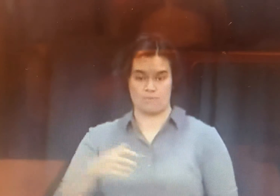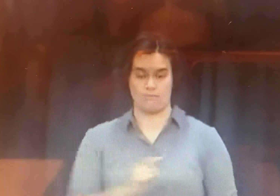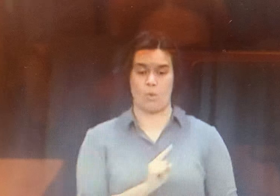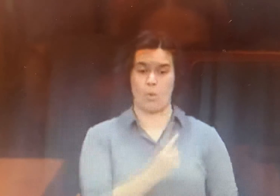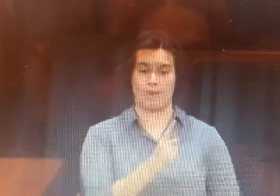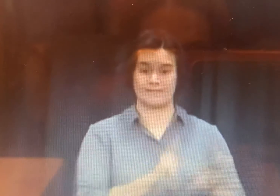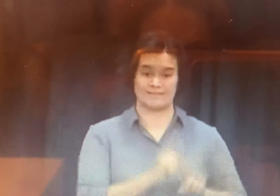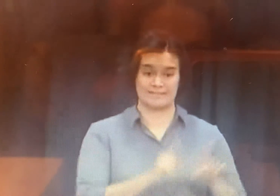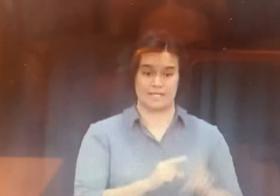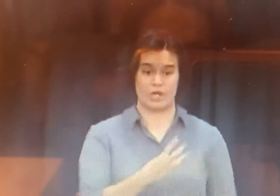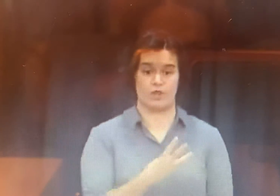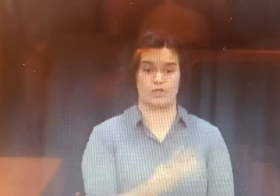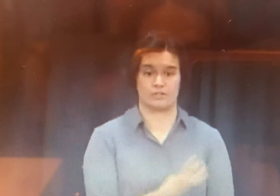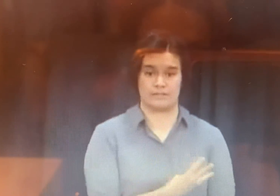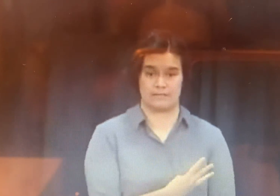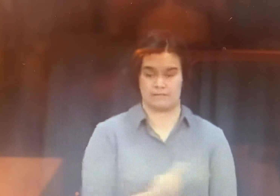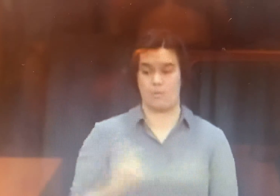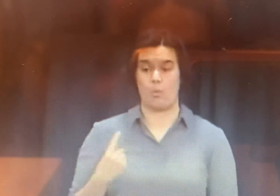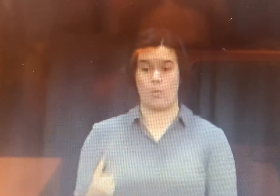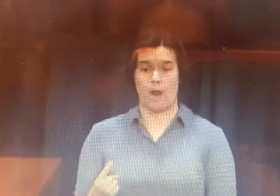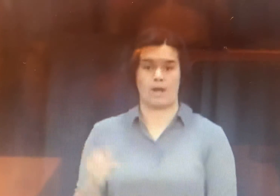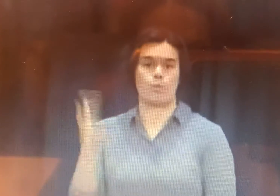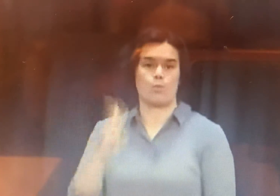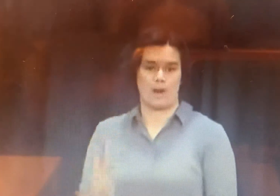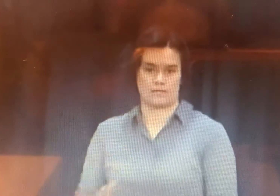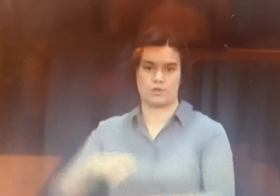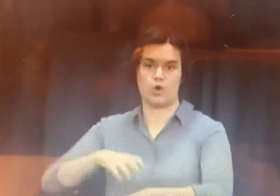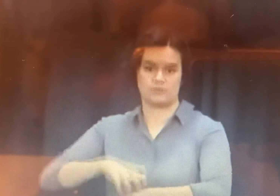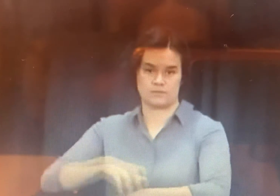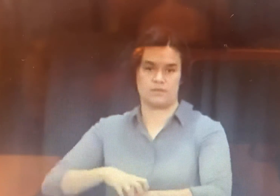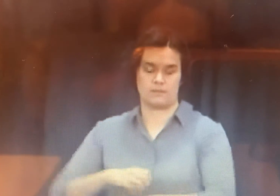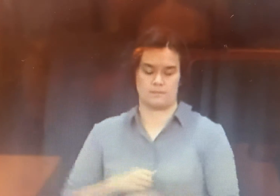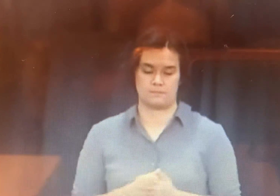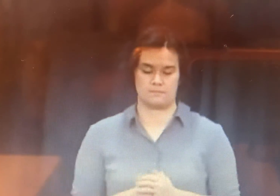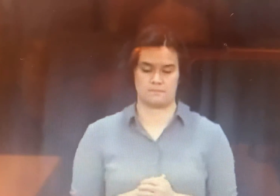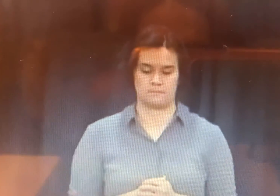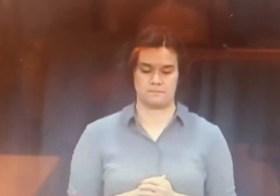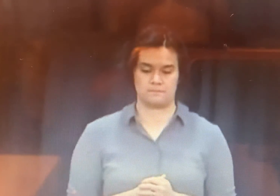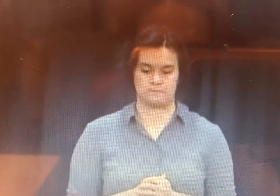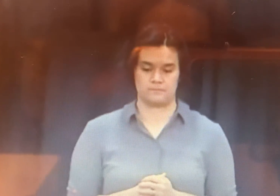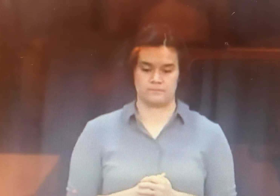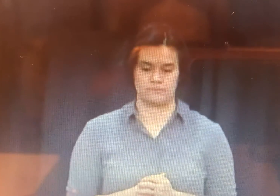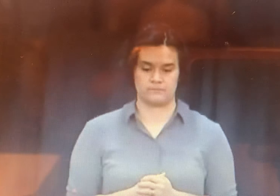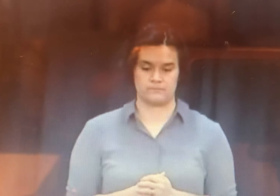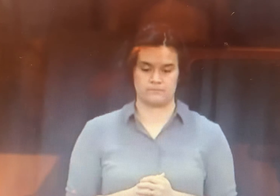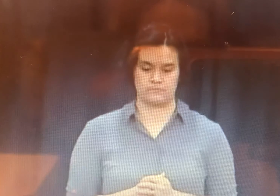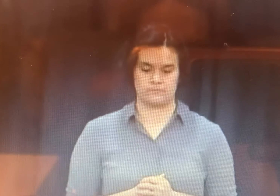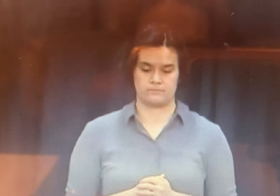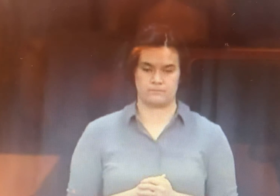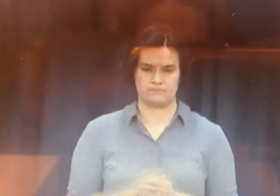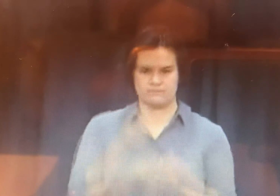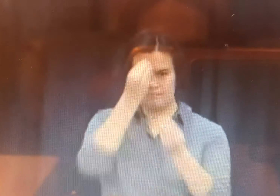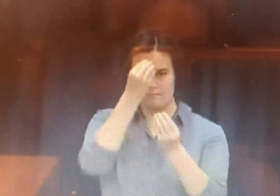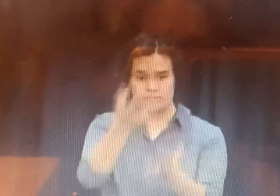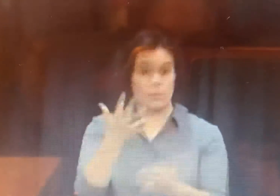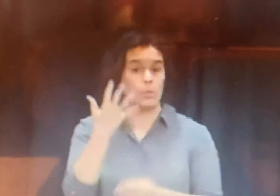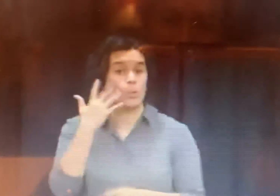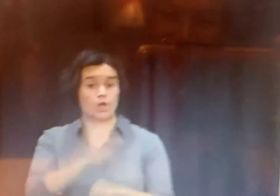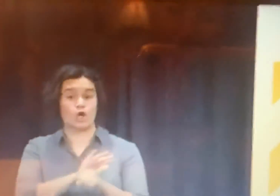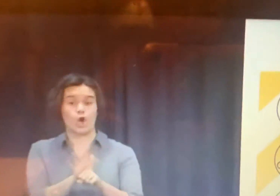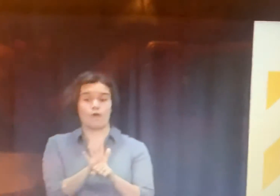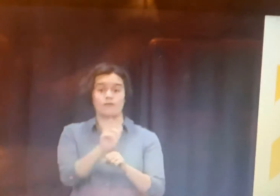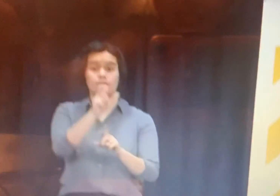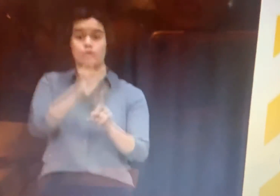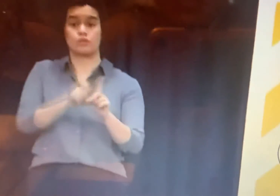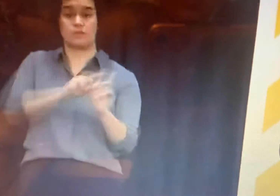in Auckland City Hospital, while 1 is in Wellington Regional Hospital. And just to reinforce that there are appropriate isolation and